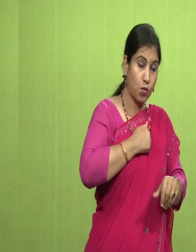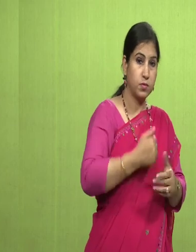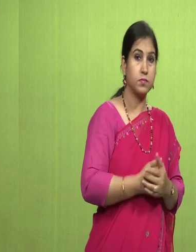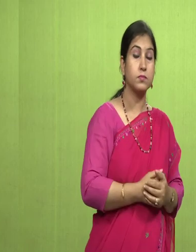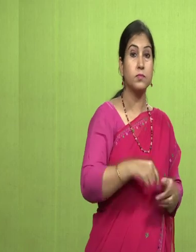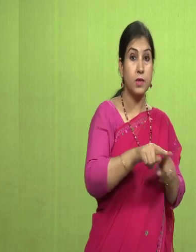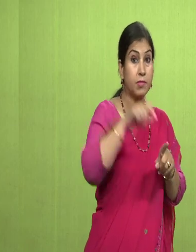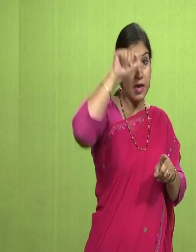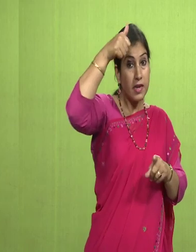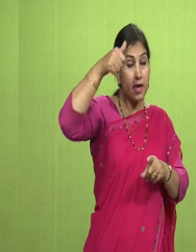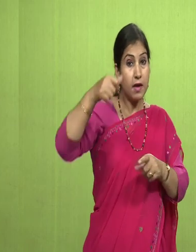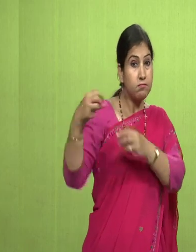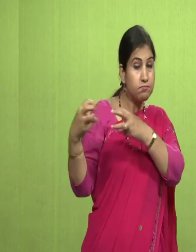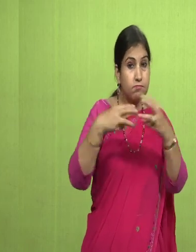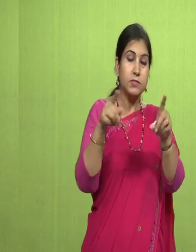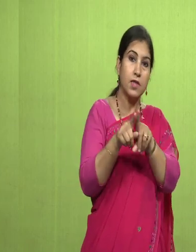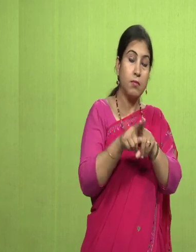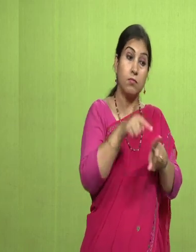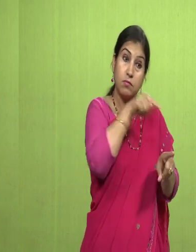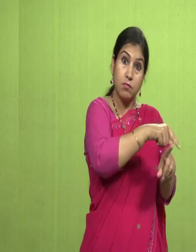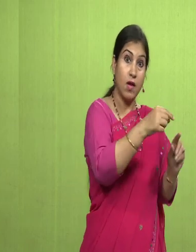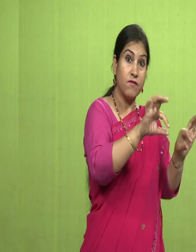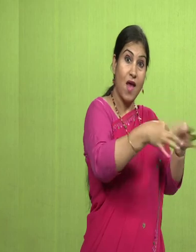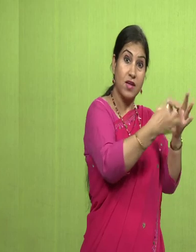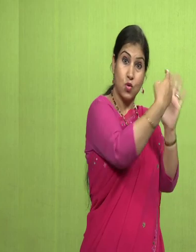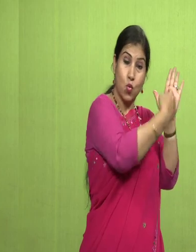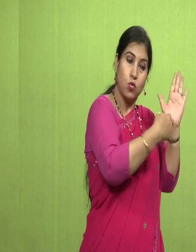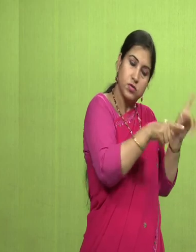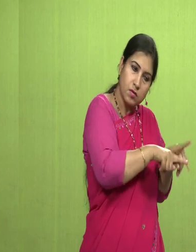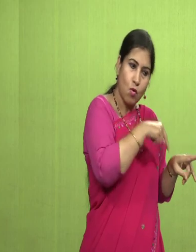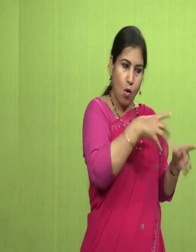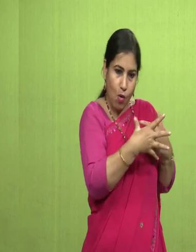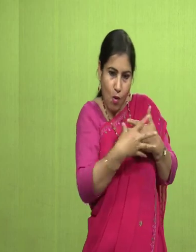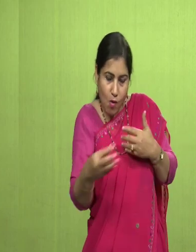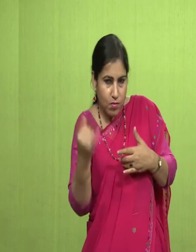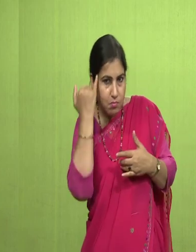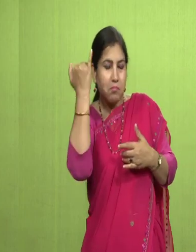the Indian freedom fighters were also inspired by these ideas of the French Revolution?